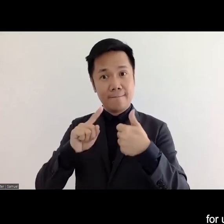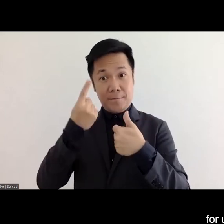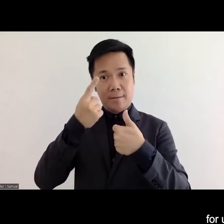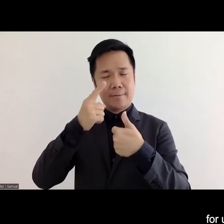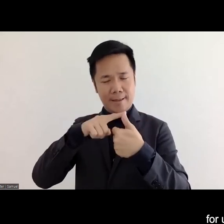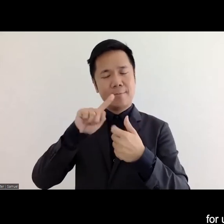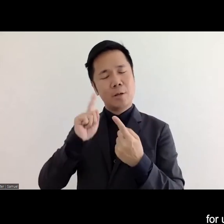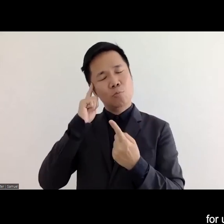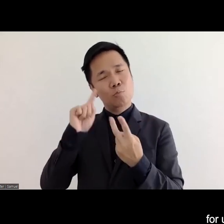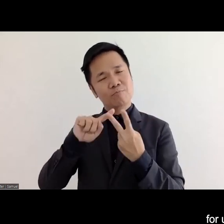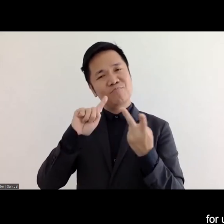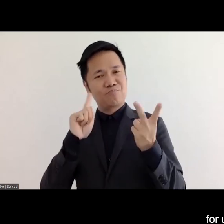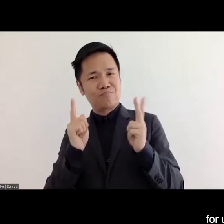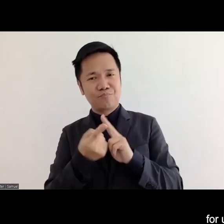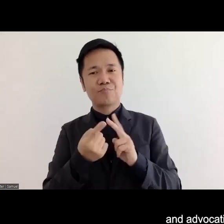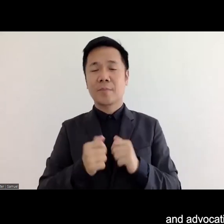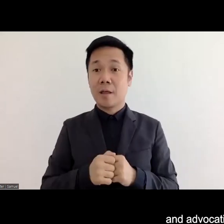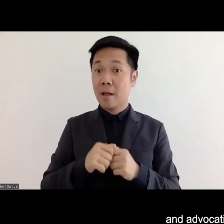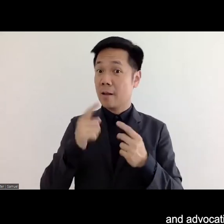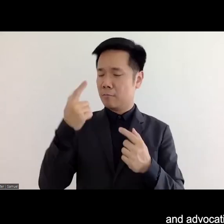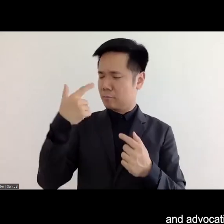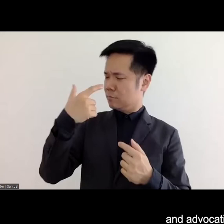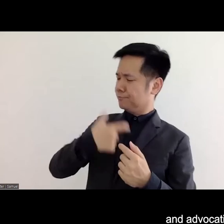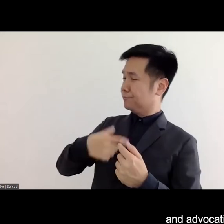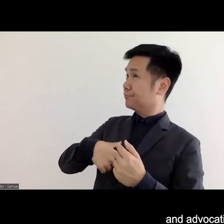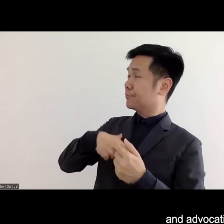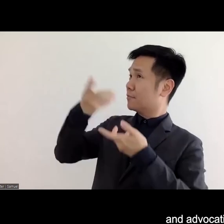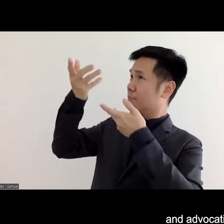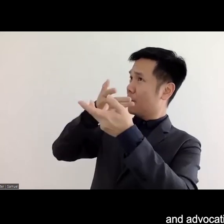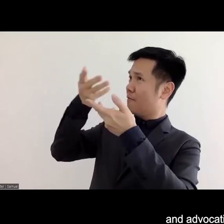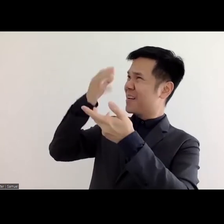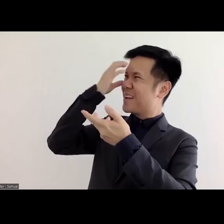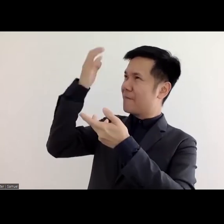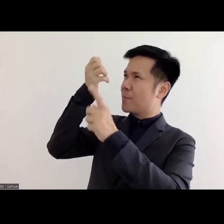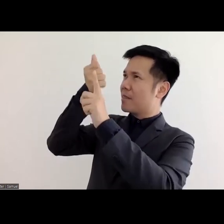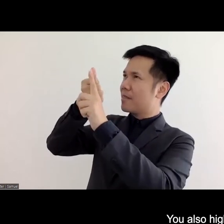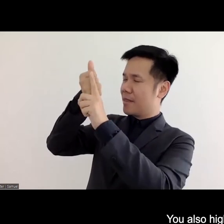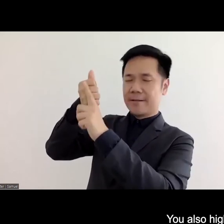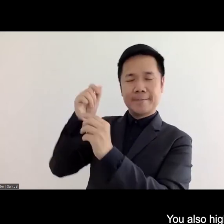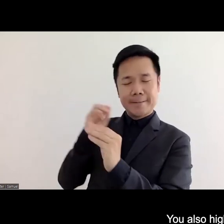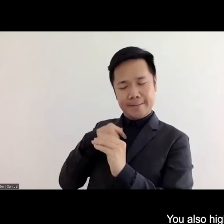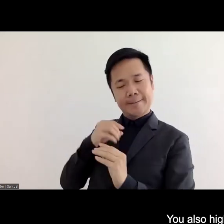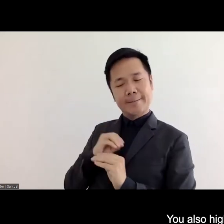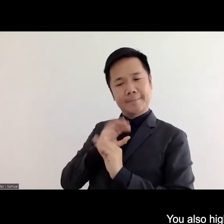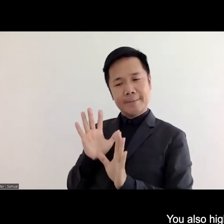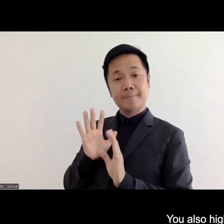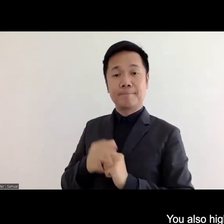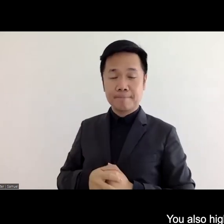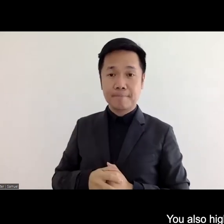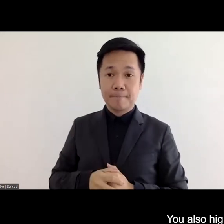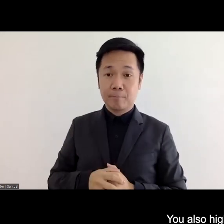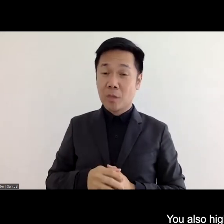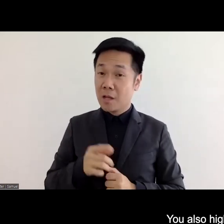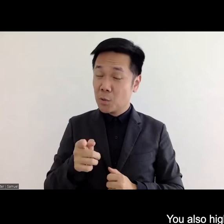and even negotiating with the governments and advocating with the governments. You also highlighted